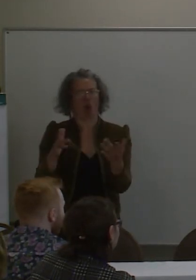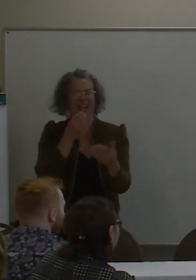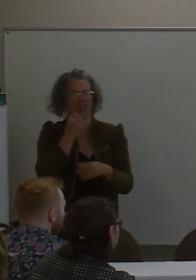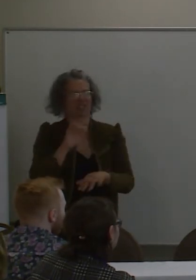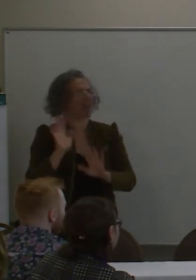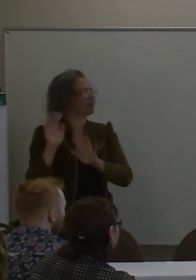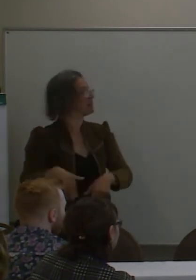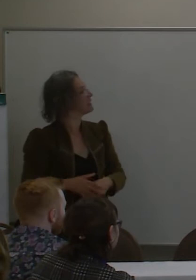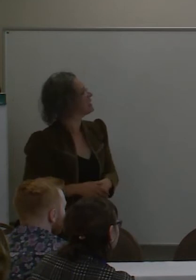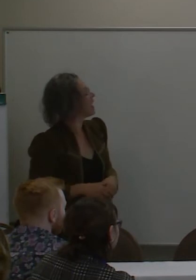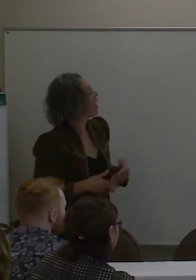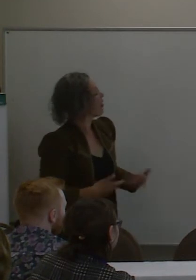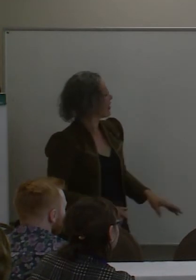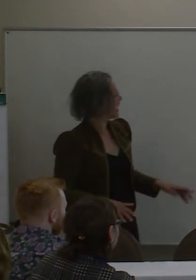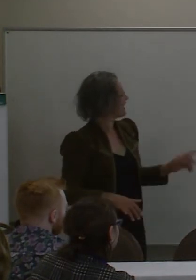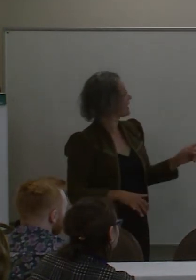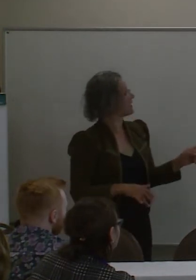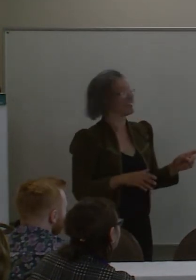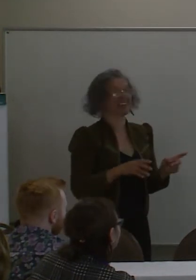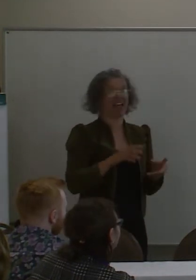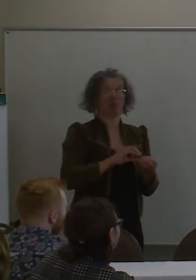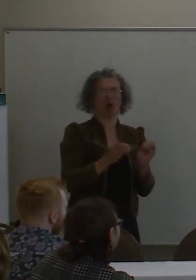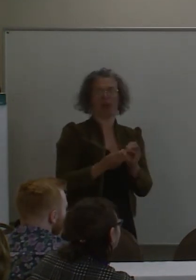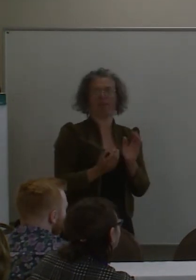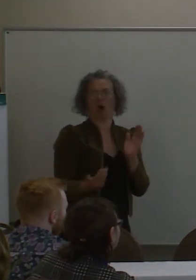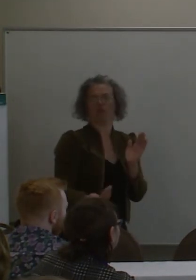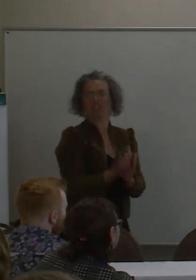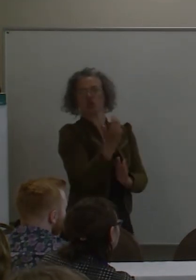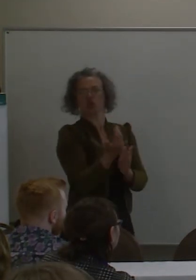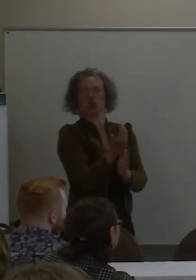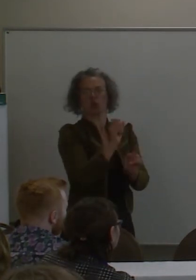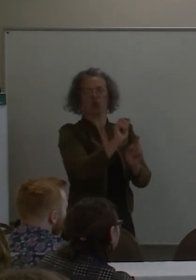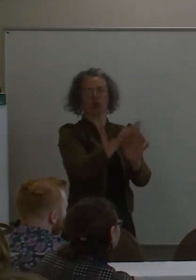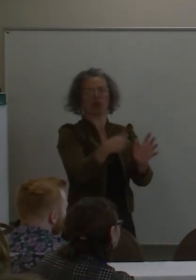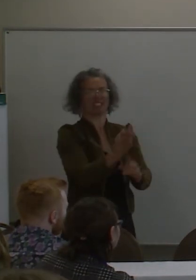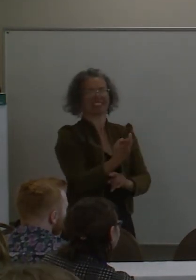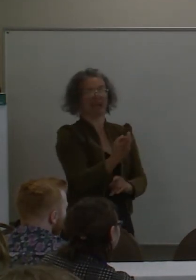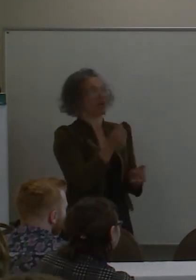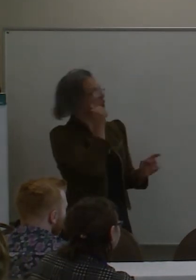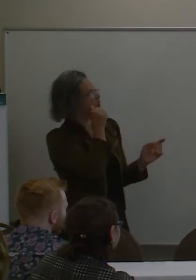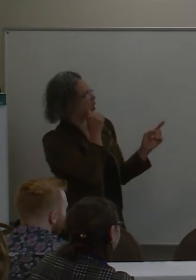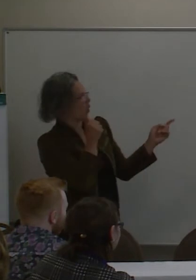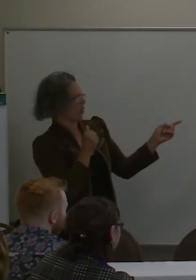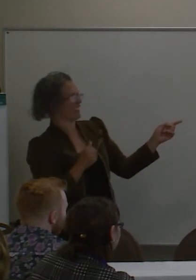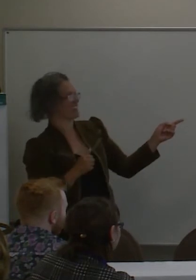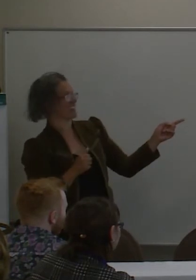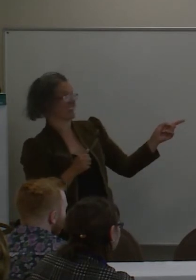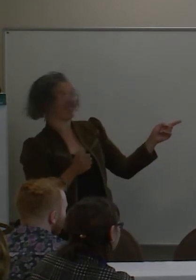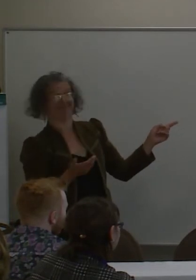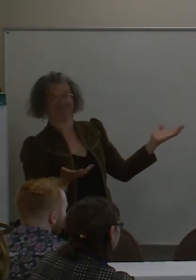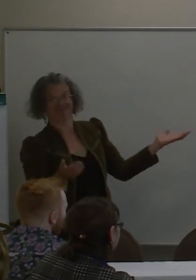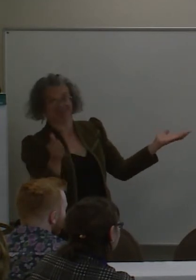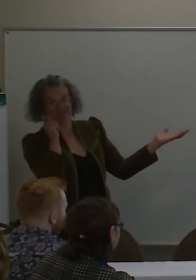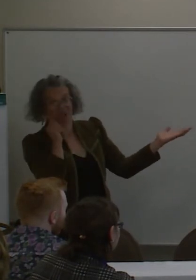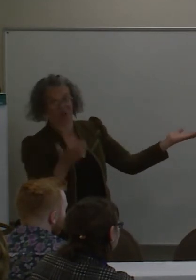And then there's the problem of the new things coming along. So we know this meme, right? This translates down here? Okay, just want to